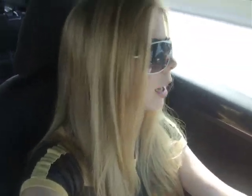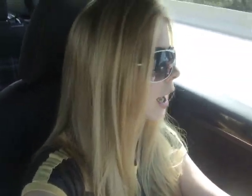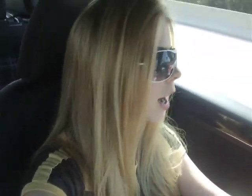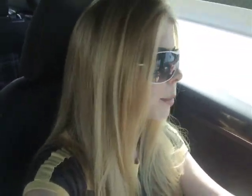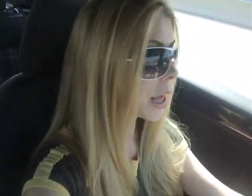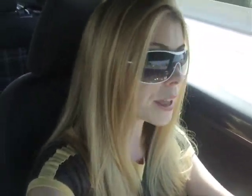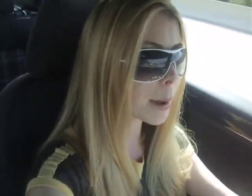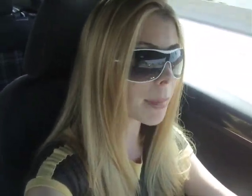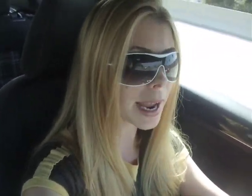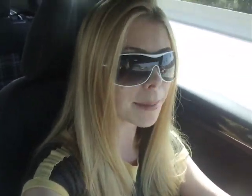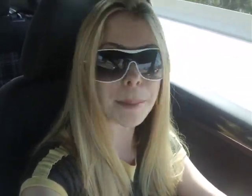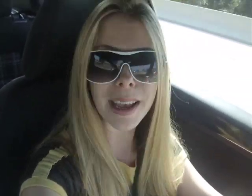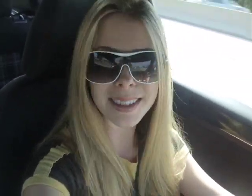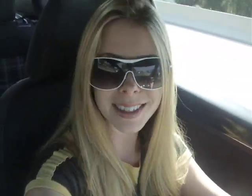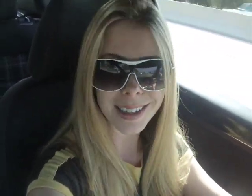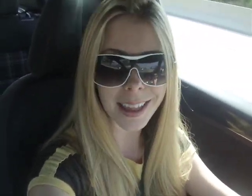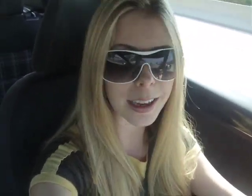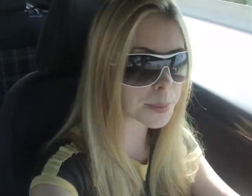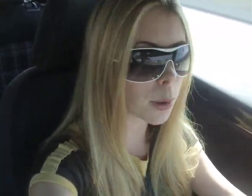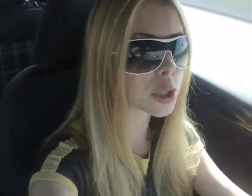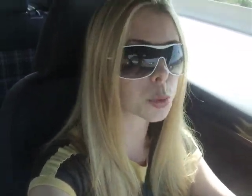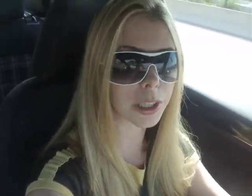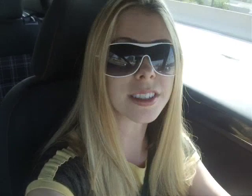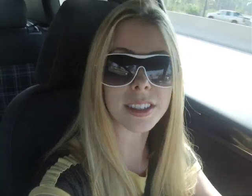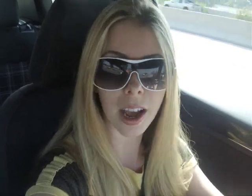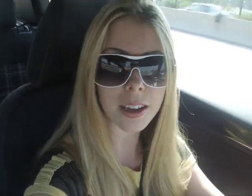And I think I might miss the Expo, which really sucks.